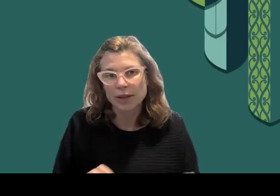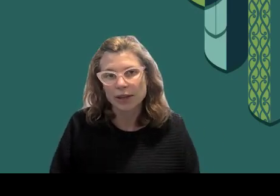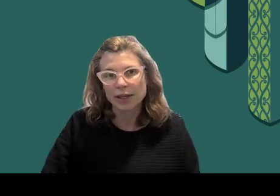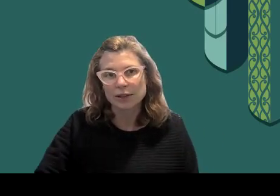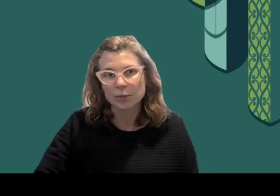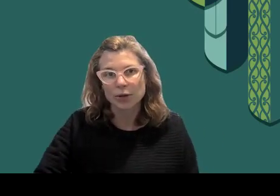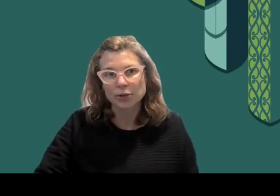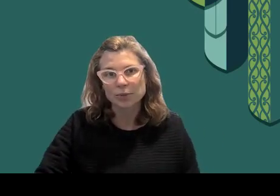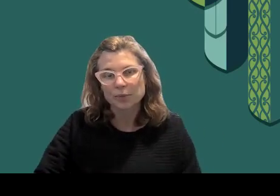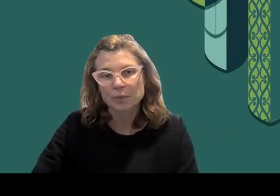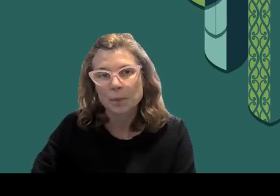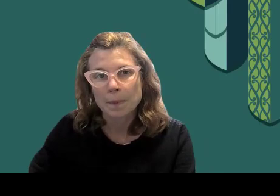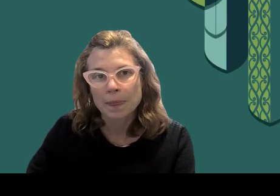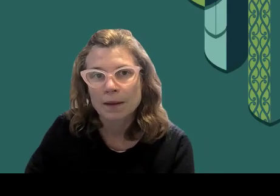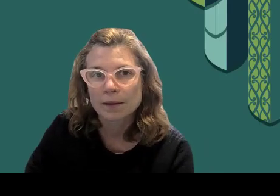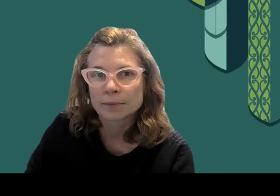what do you think about that as an approach?